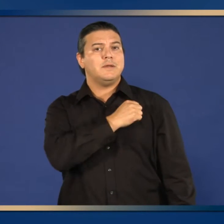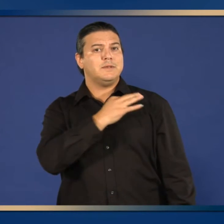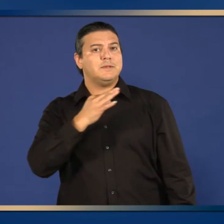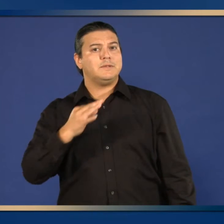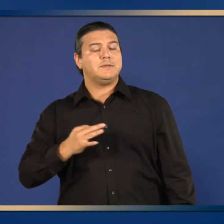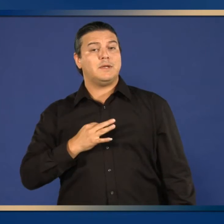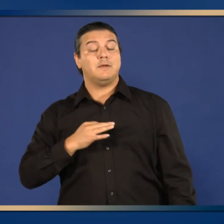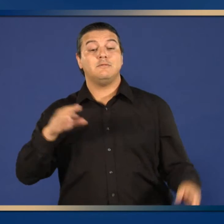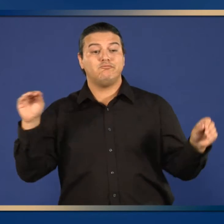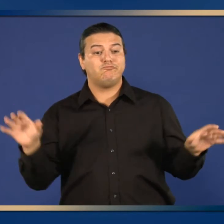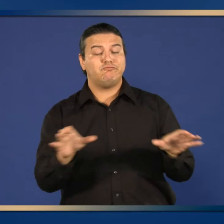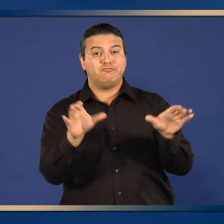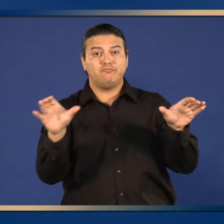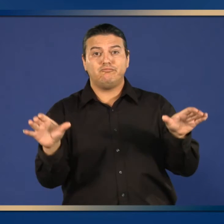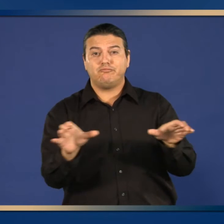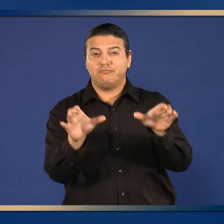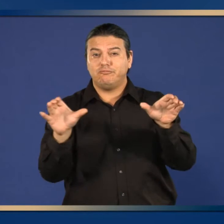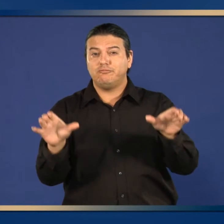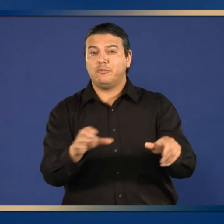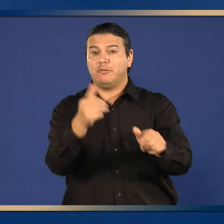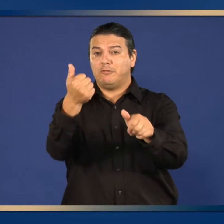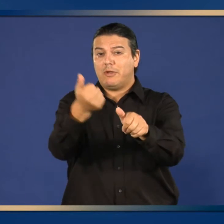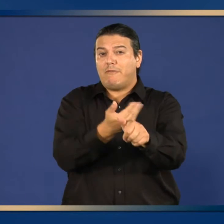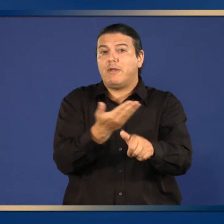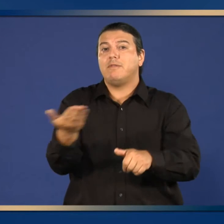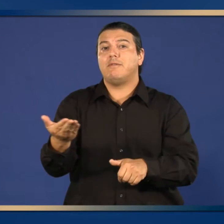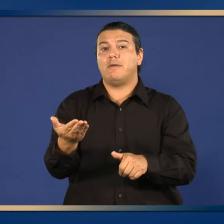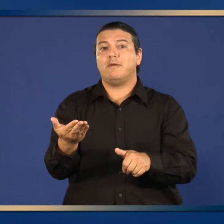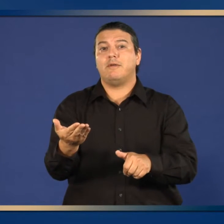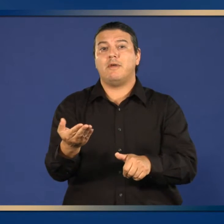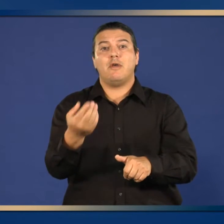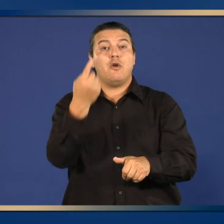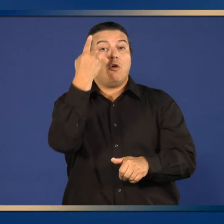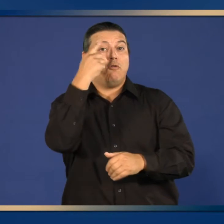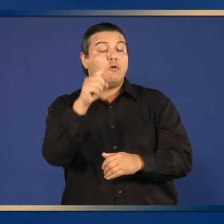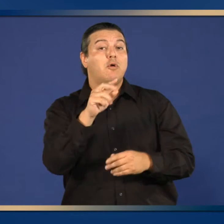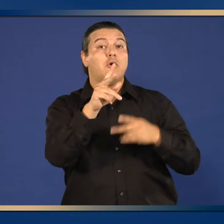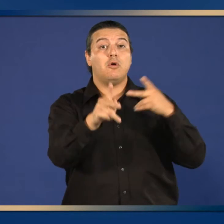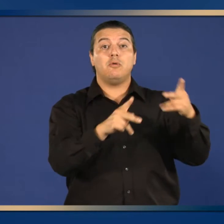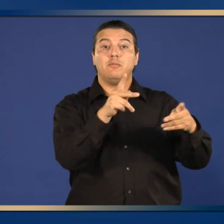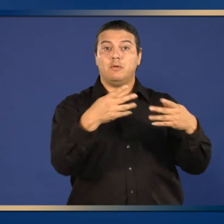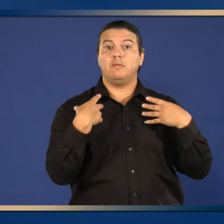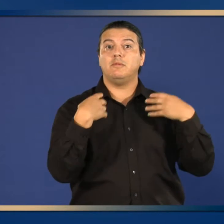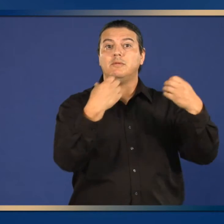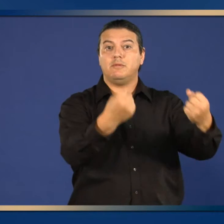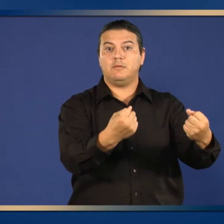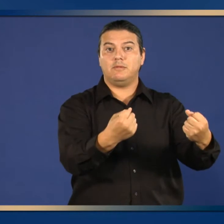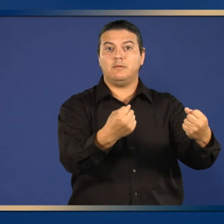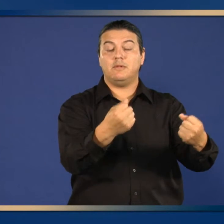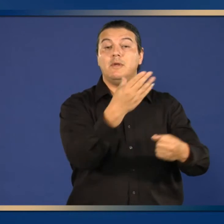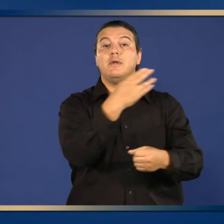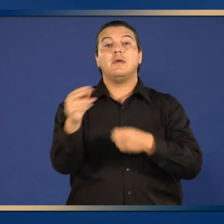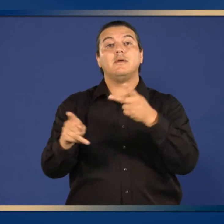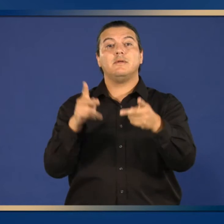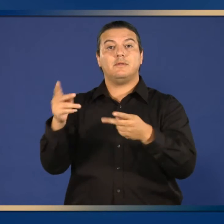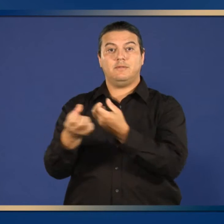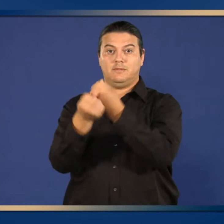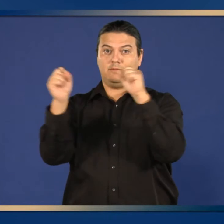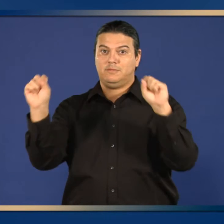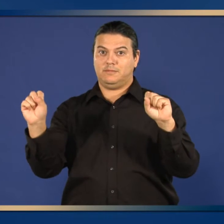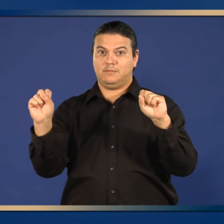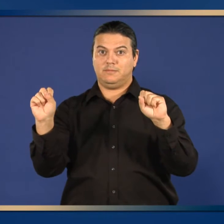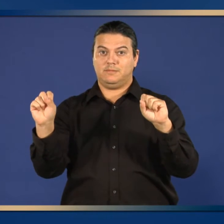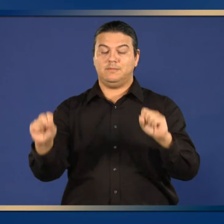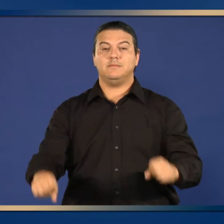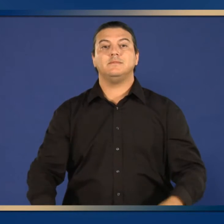Everything that can be done by the medical and support staff of this response center is being done in the interest of public